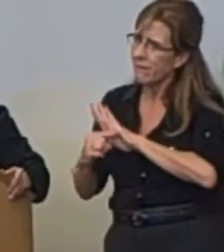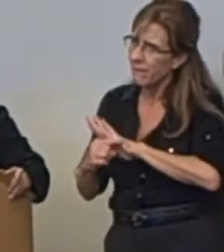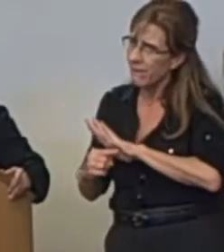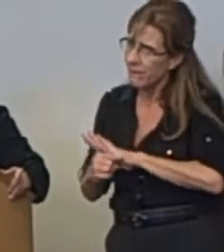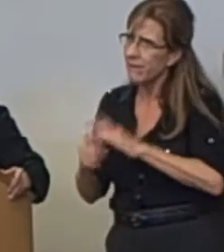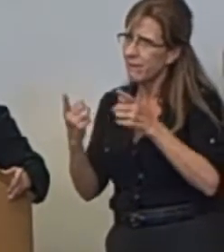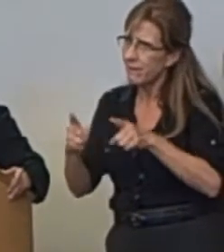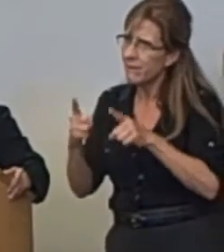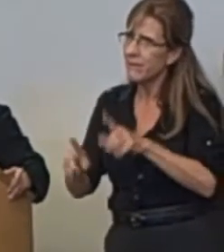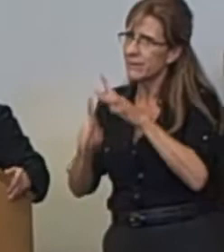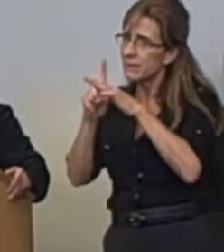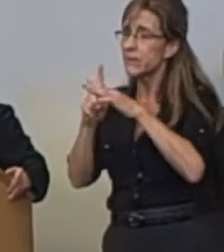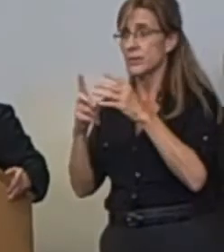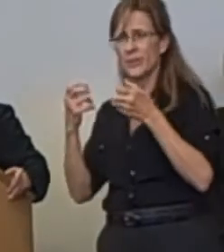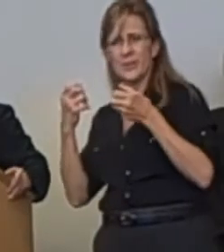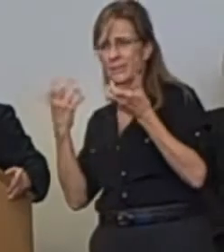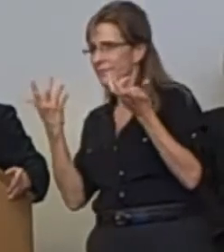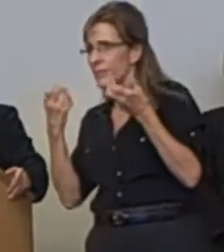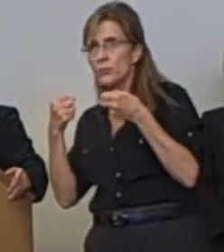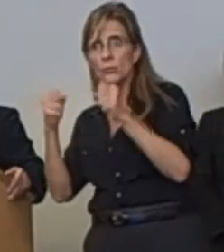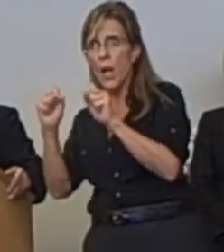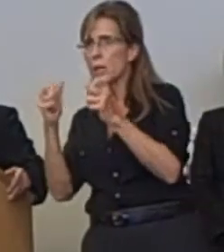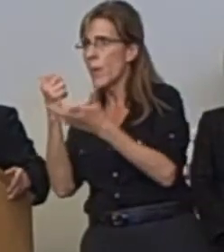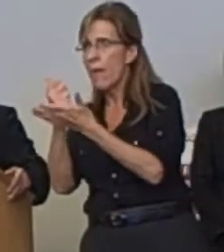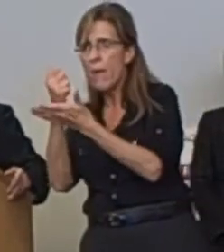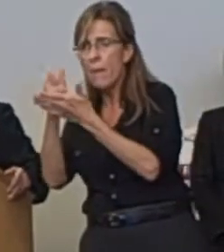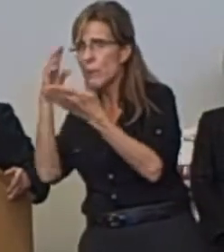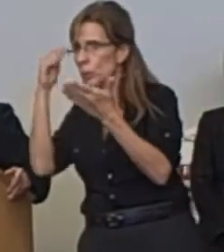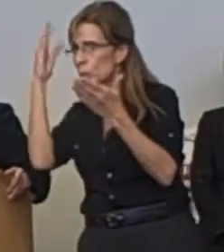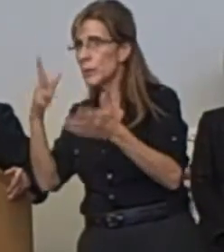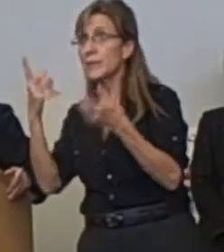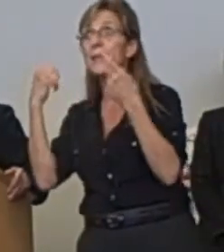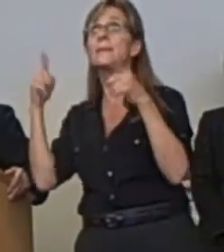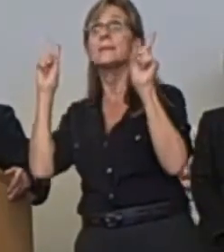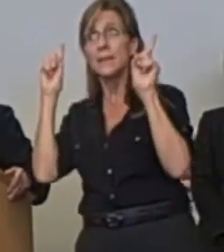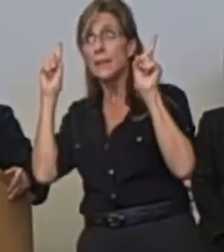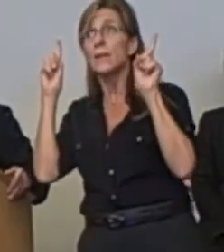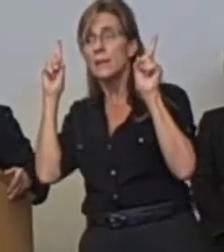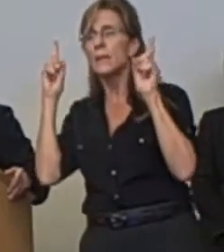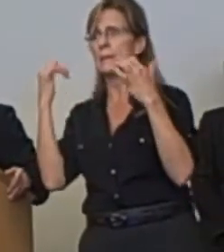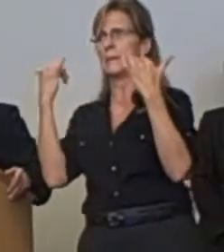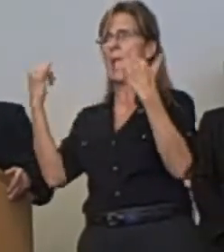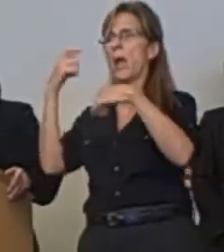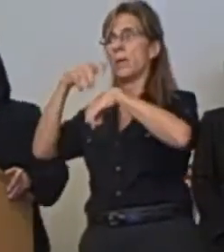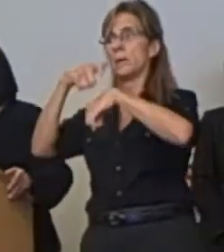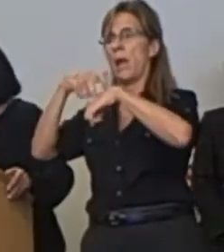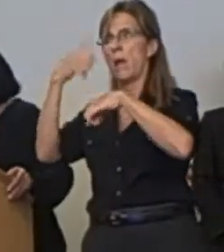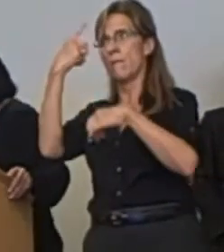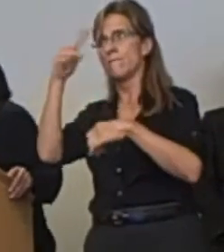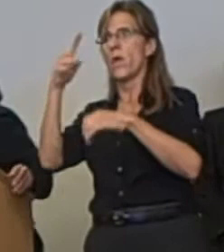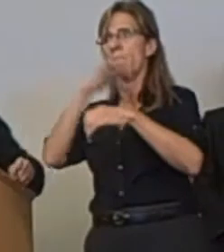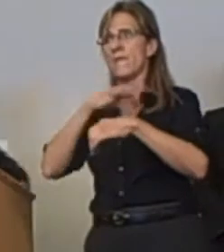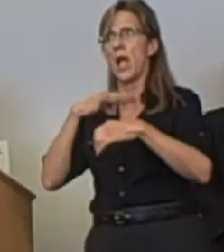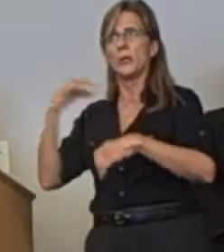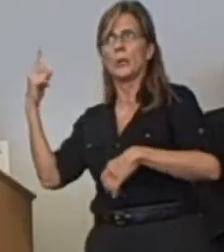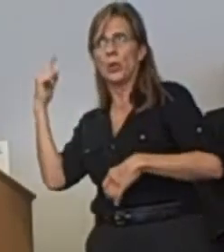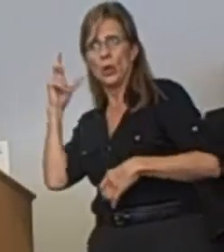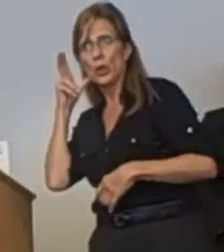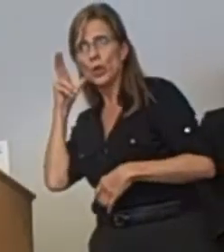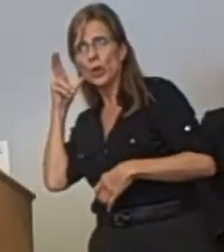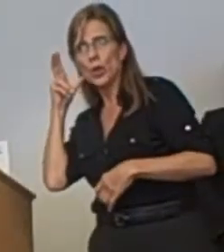students succeed. Now is the time for the voice of the faculty to be heard.